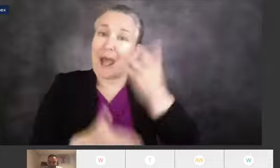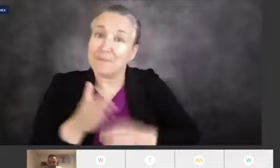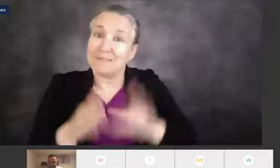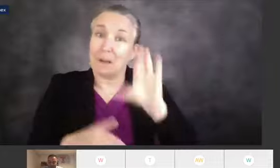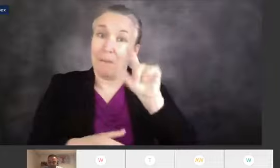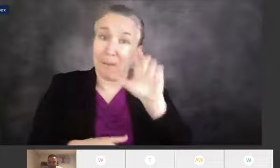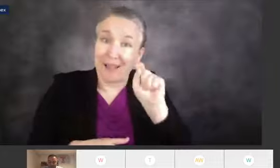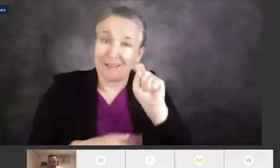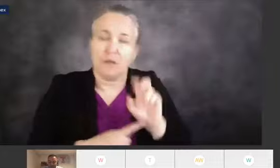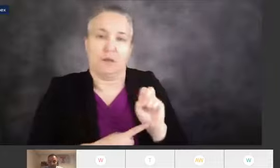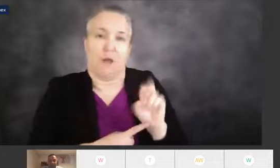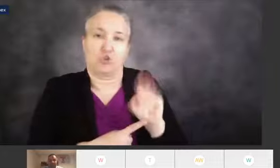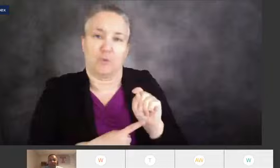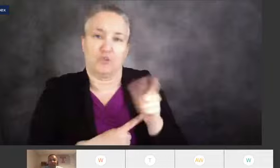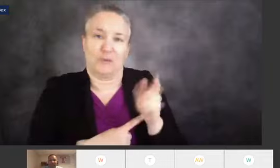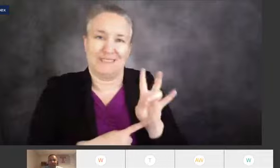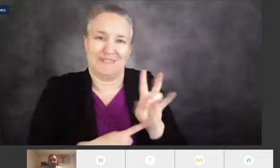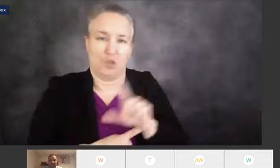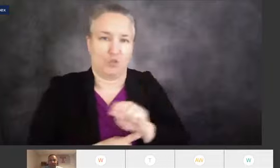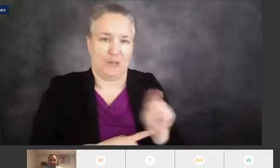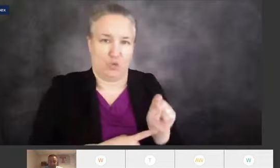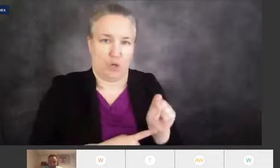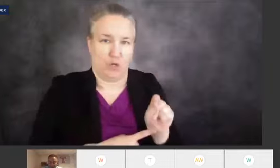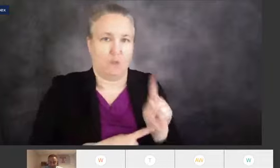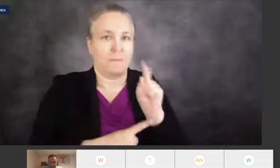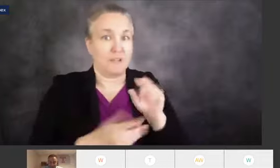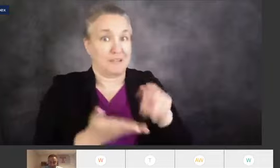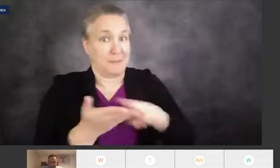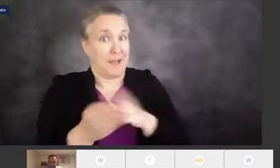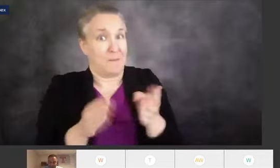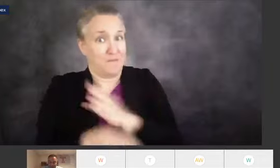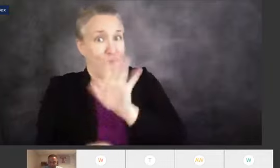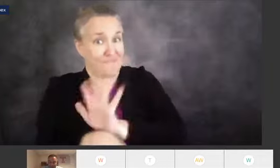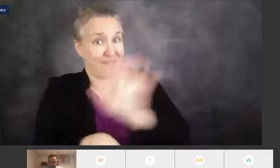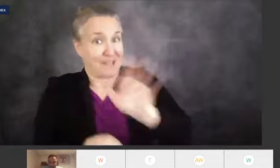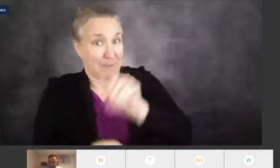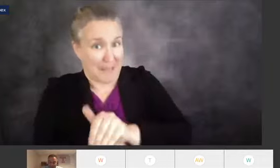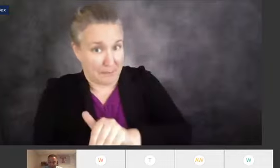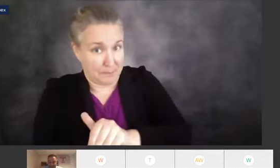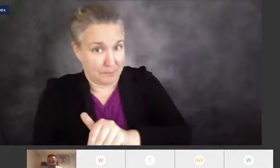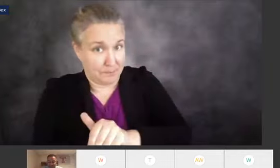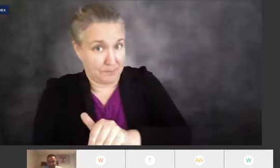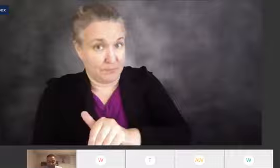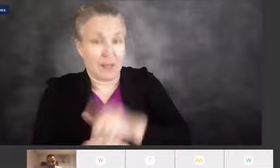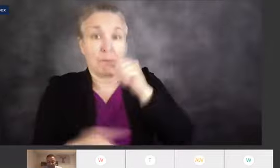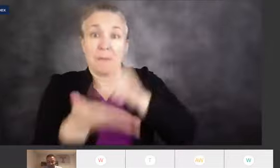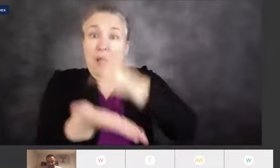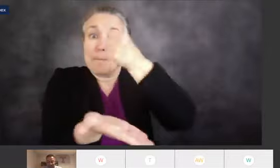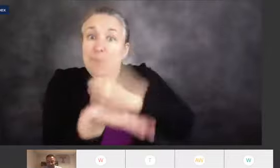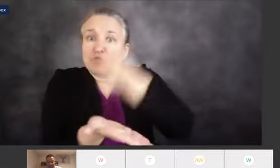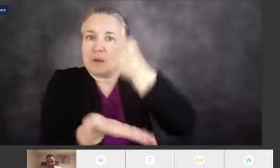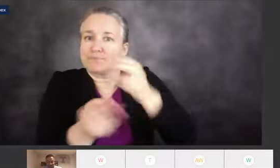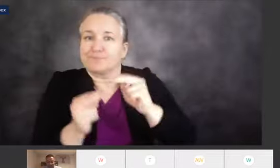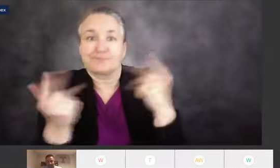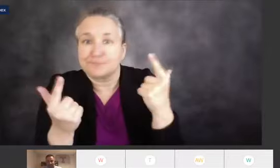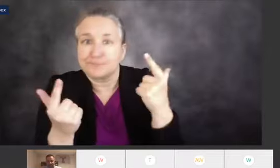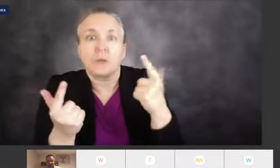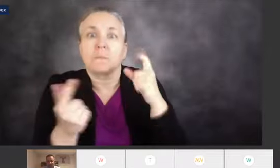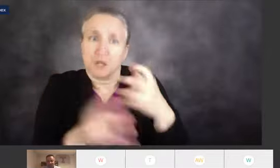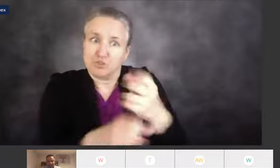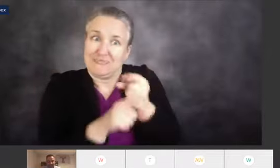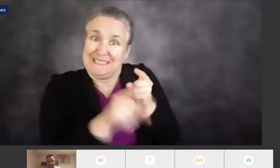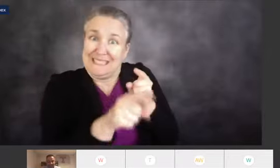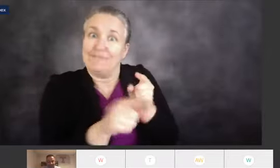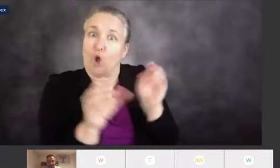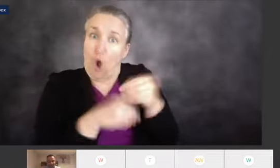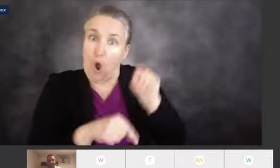October 27th, 2020 by 5 p.m. Postmarks do not apply your application must be received at voter services